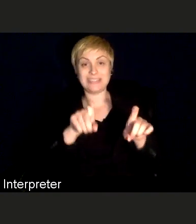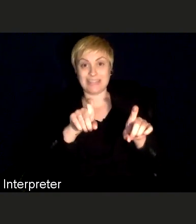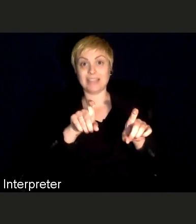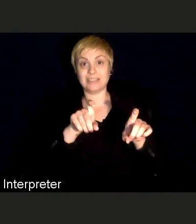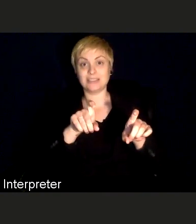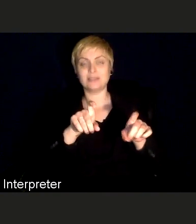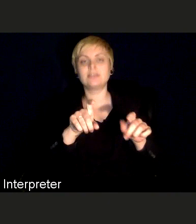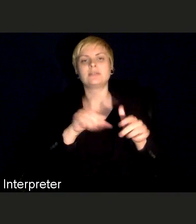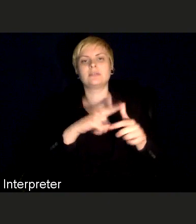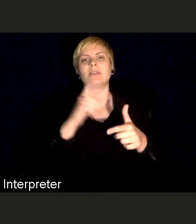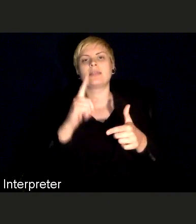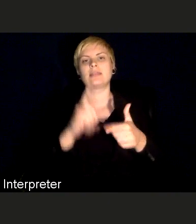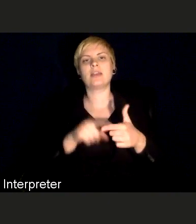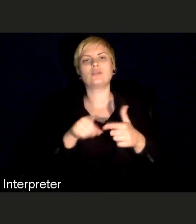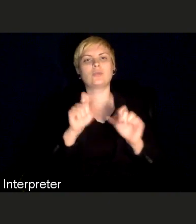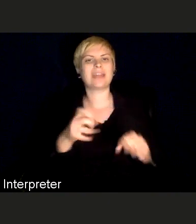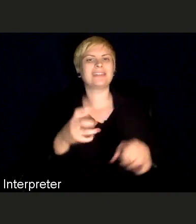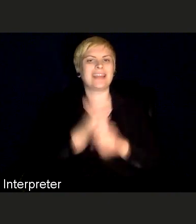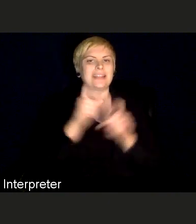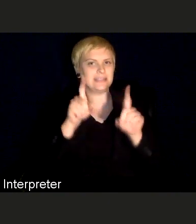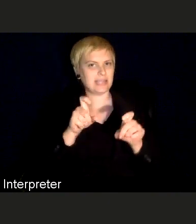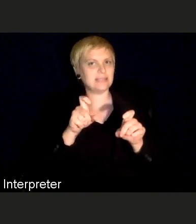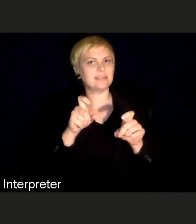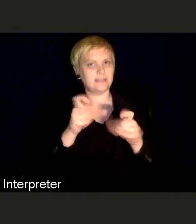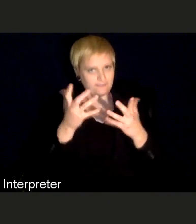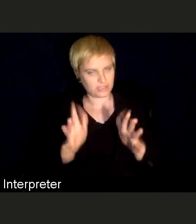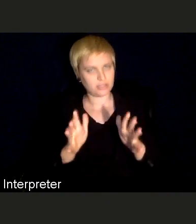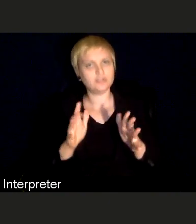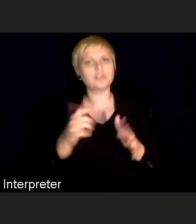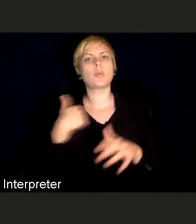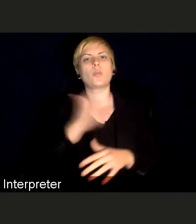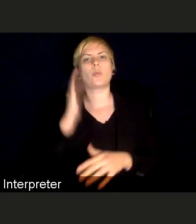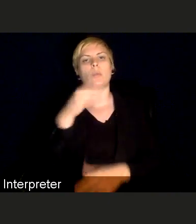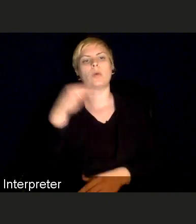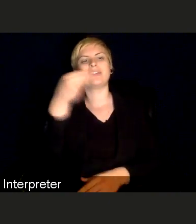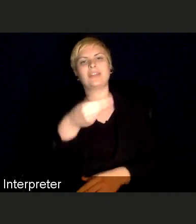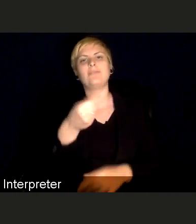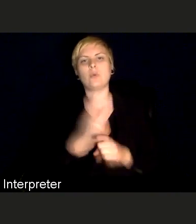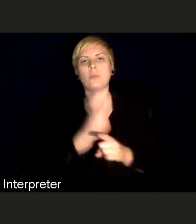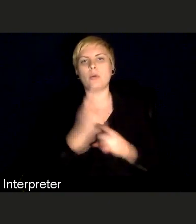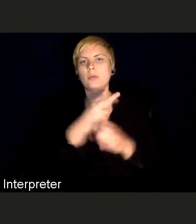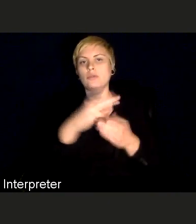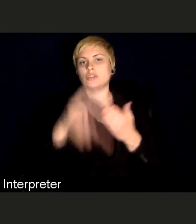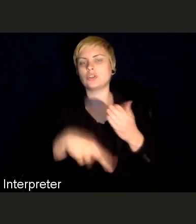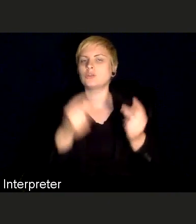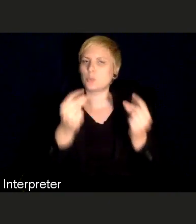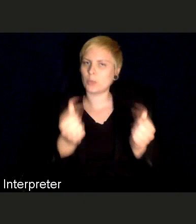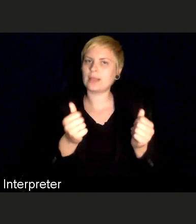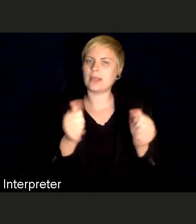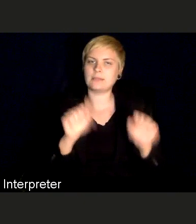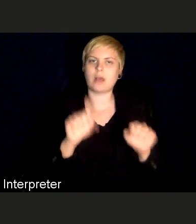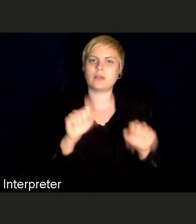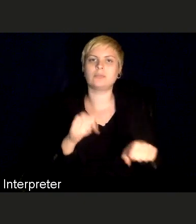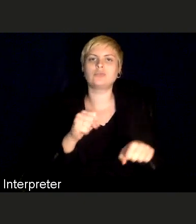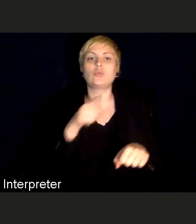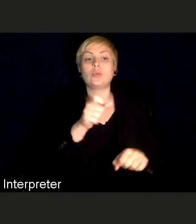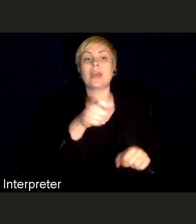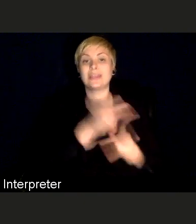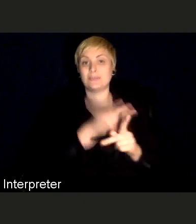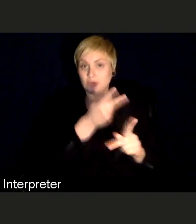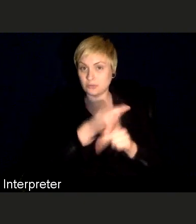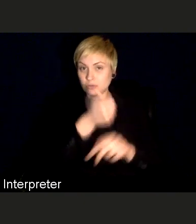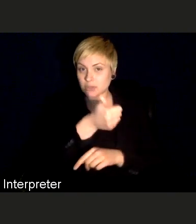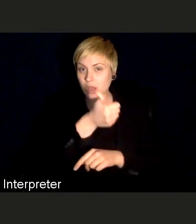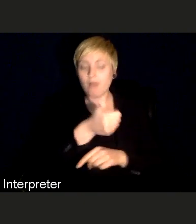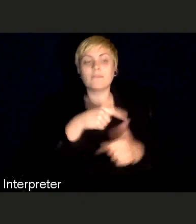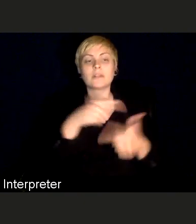you'll be able to get your test done, and we'll be able to give you the appropriate results as quickly as possible so you can keep yourself, your family members,